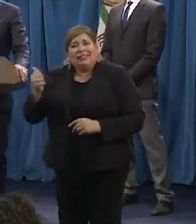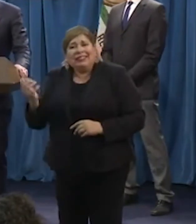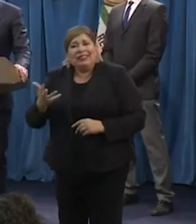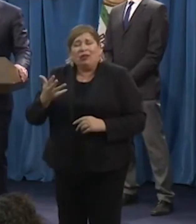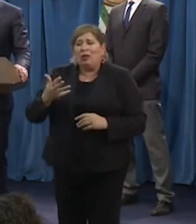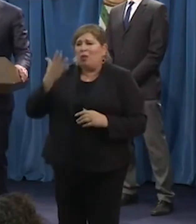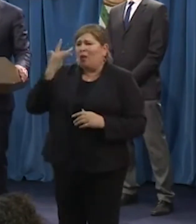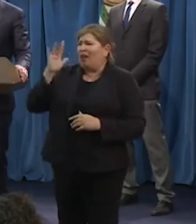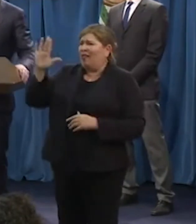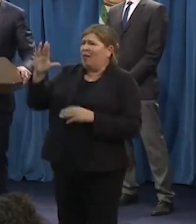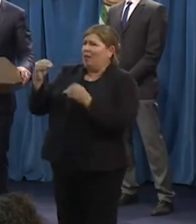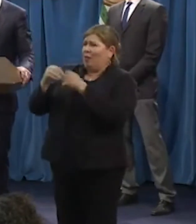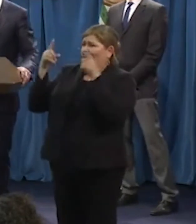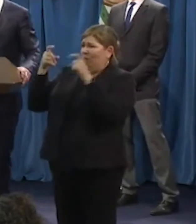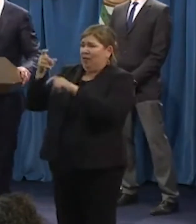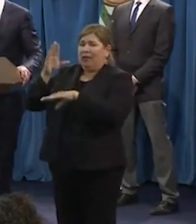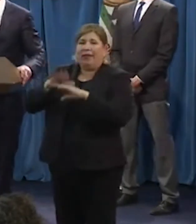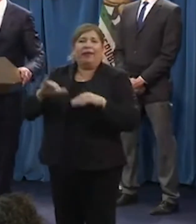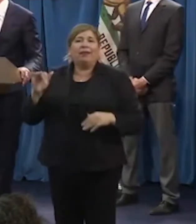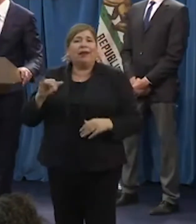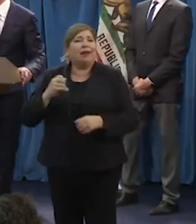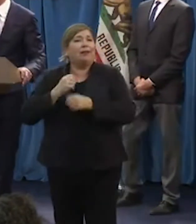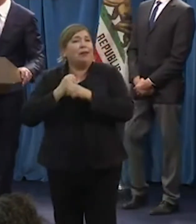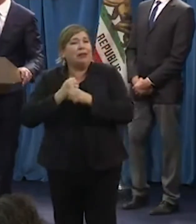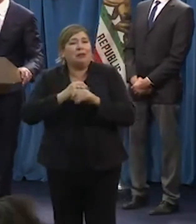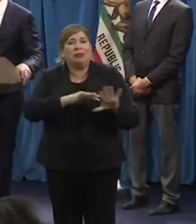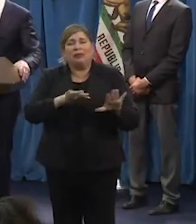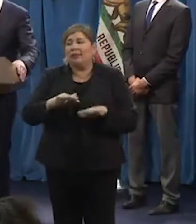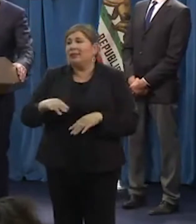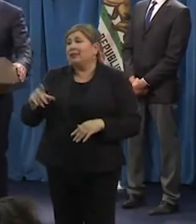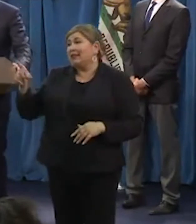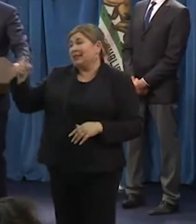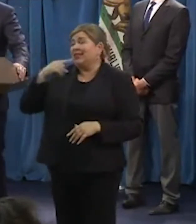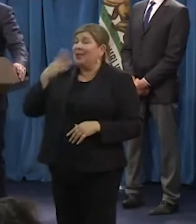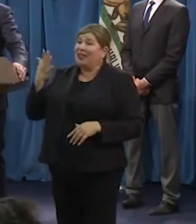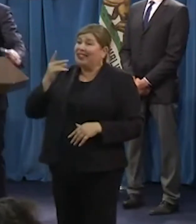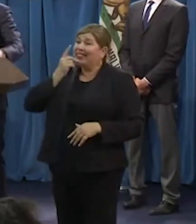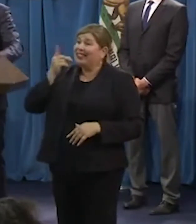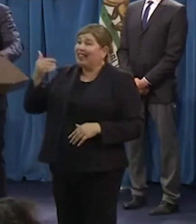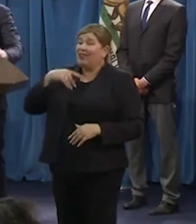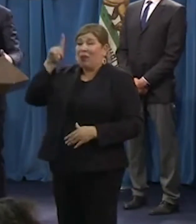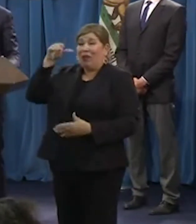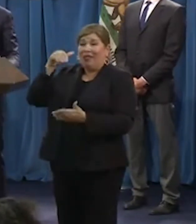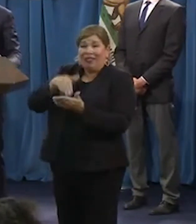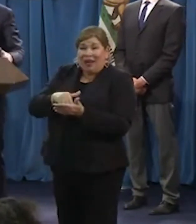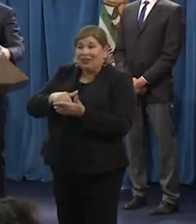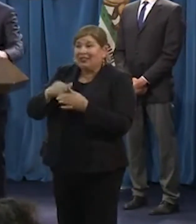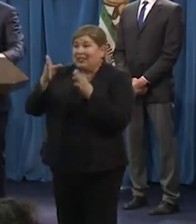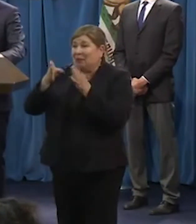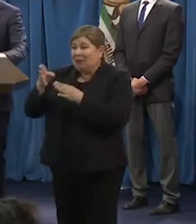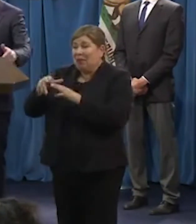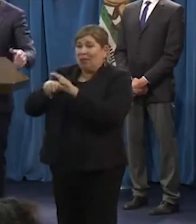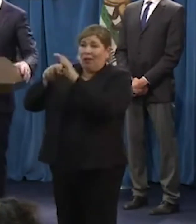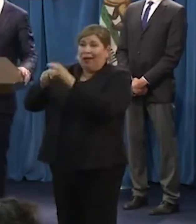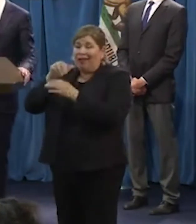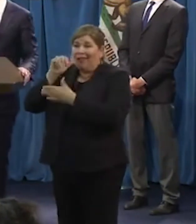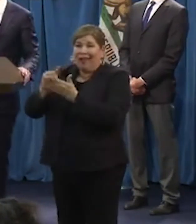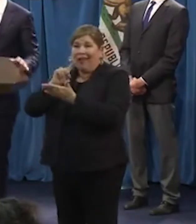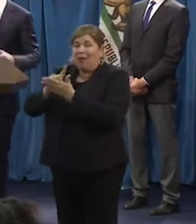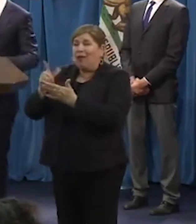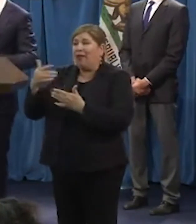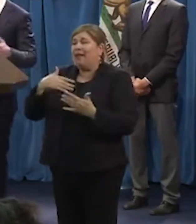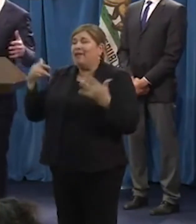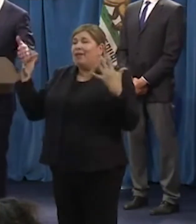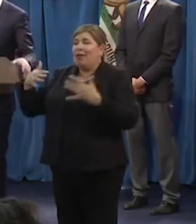the Lakers? Well, Disneyland, I think, has 1,000 people on a ride every hour. They have concerts, they have theaters, they have parades. I